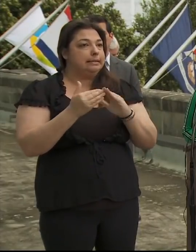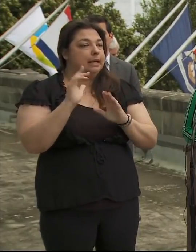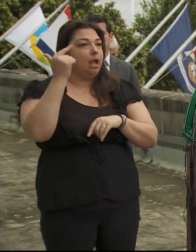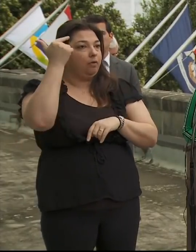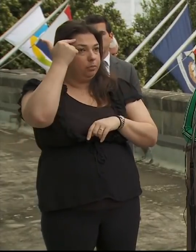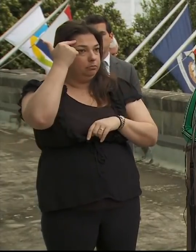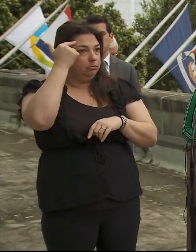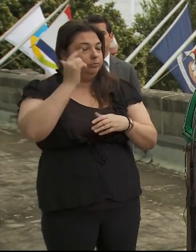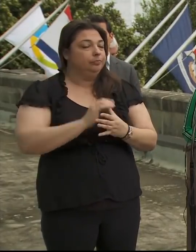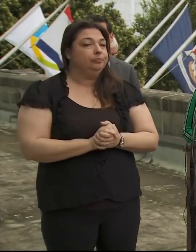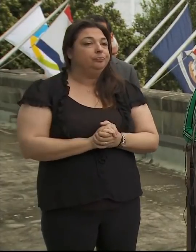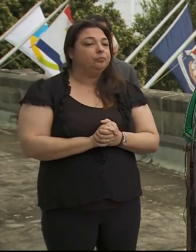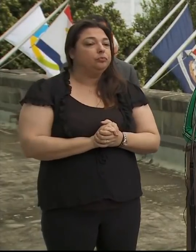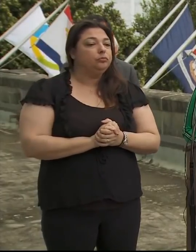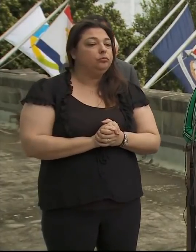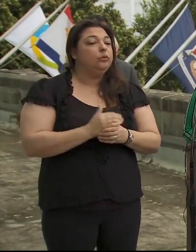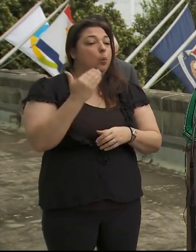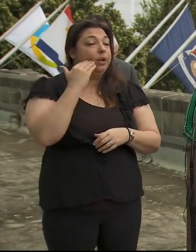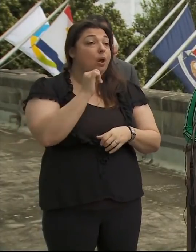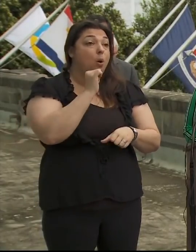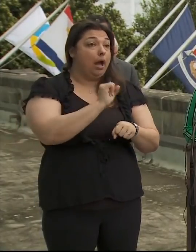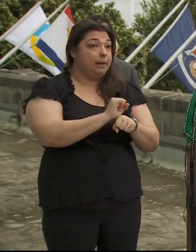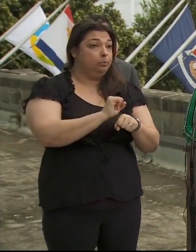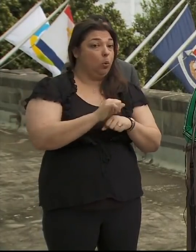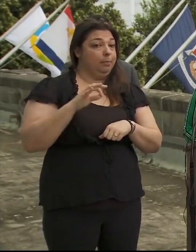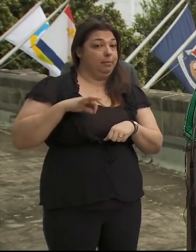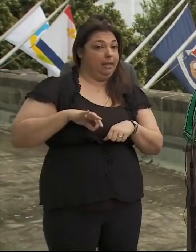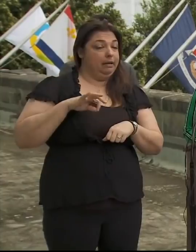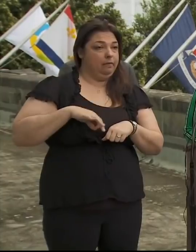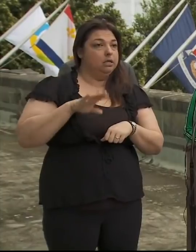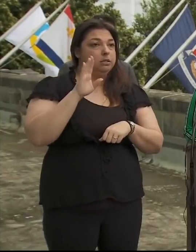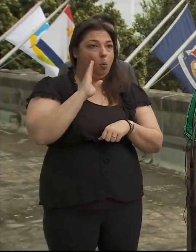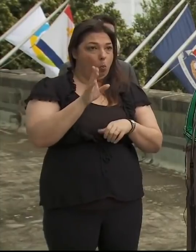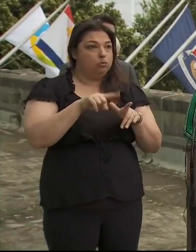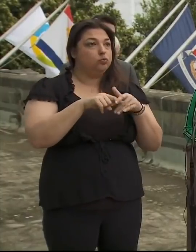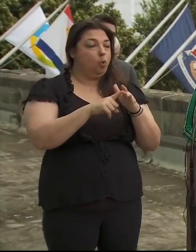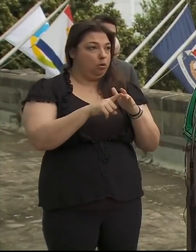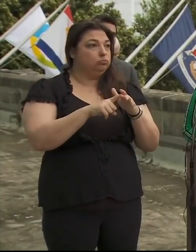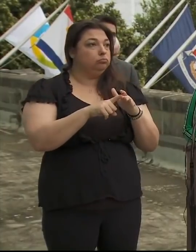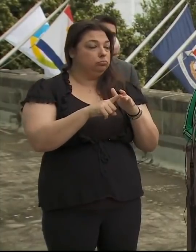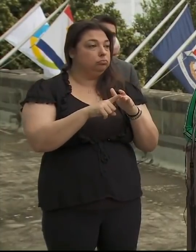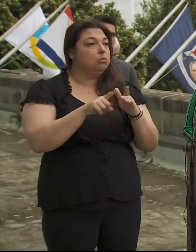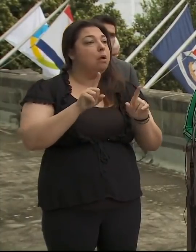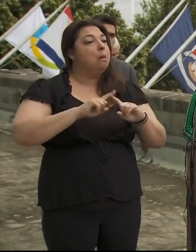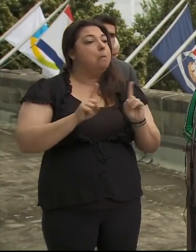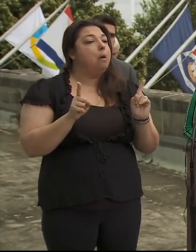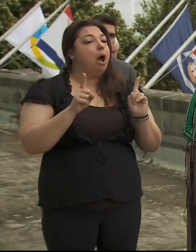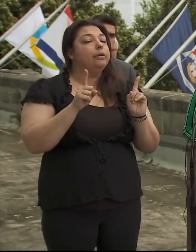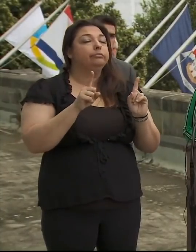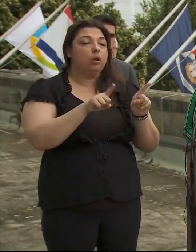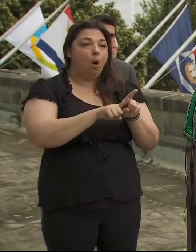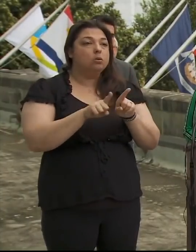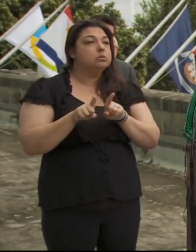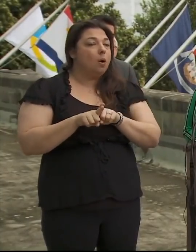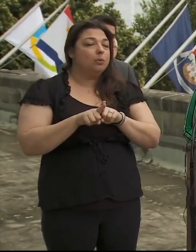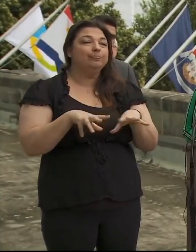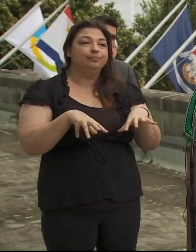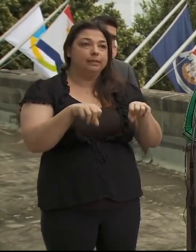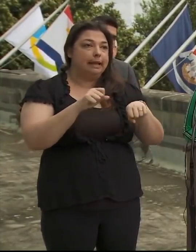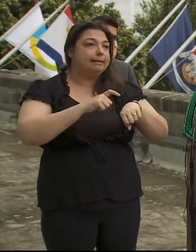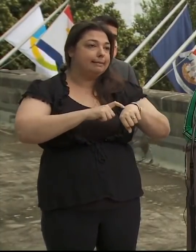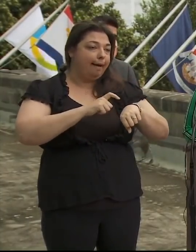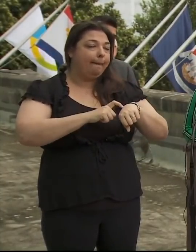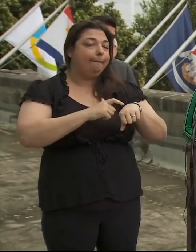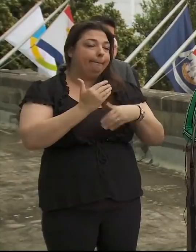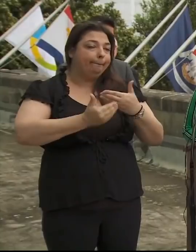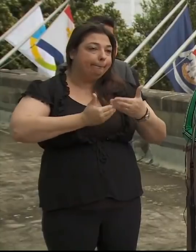government. We know that unemployment benefits will be deployed, but those will also take time.